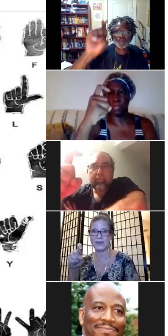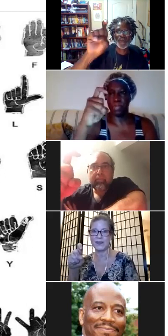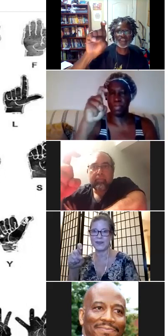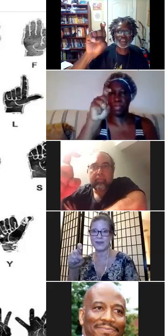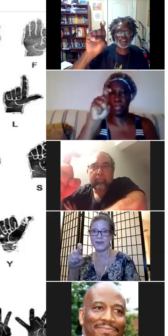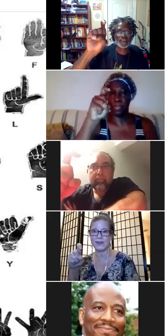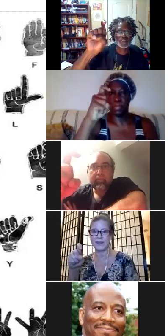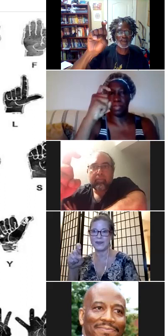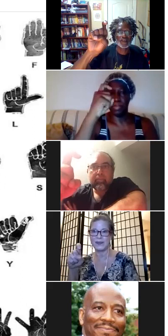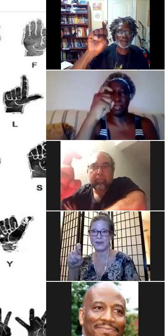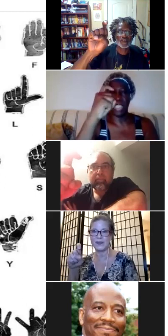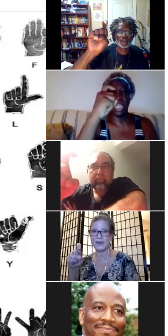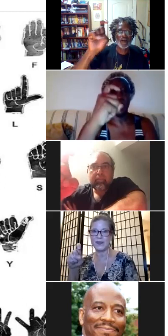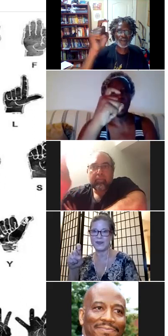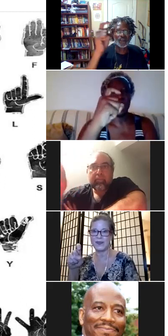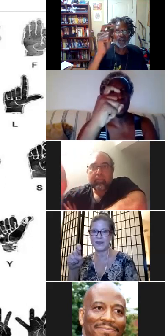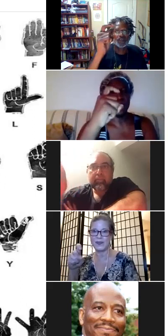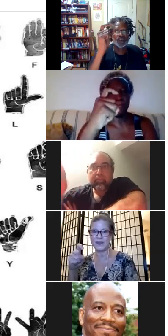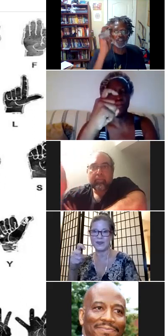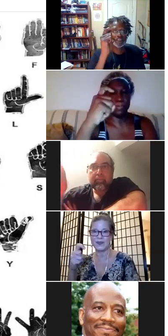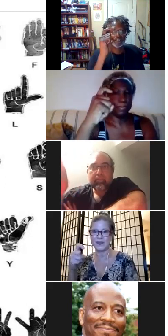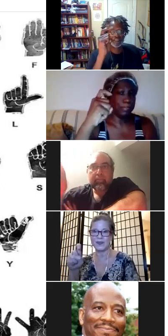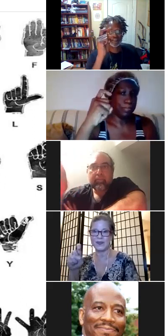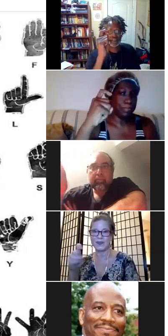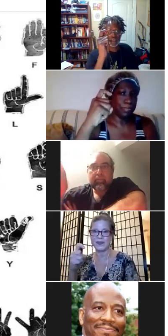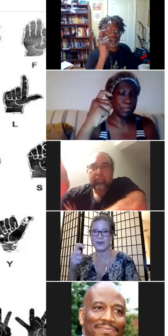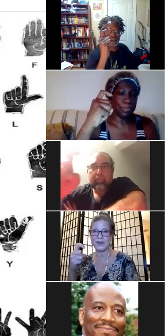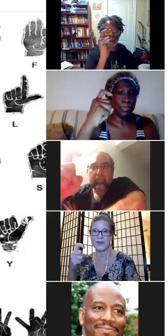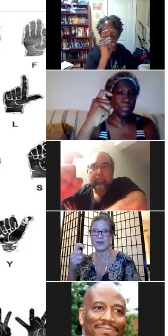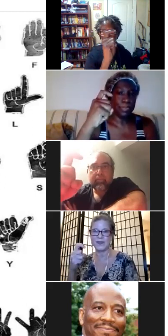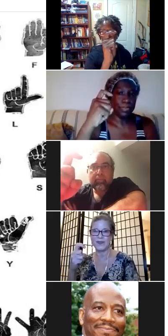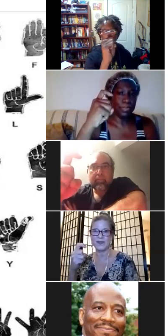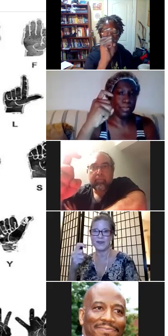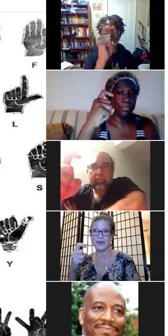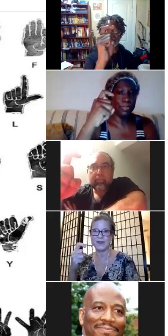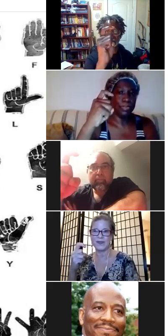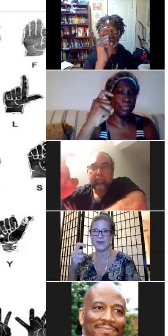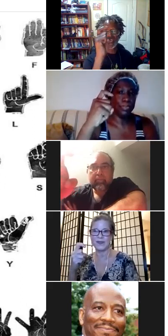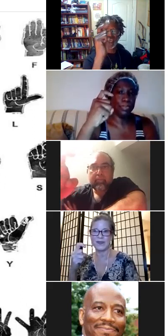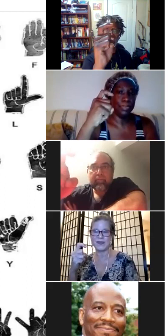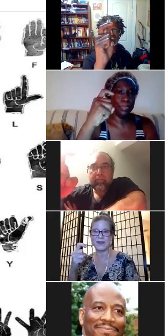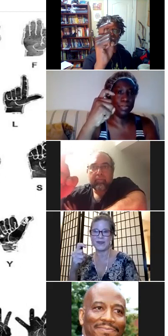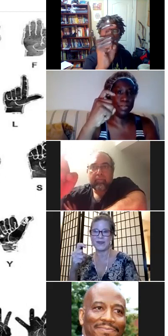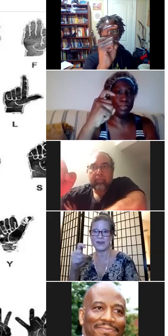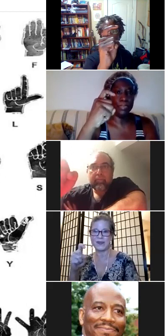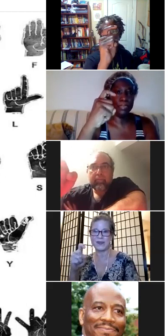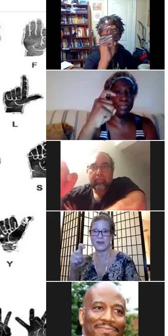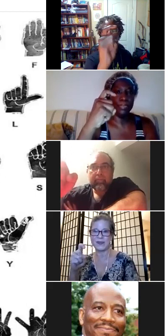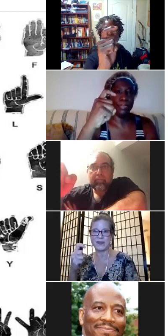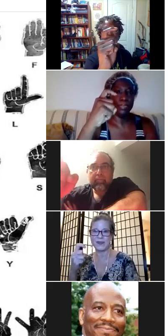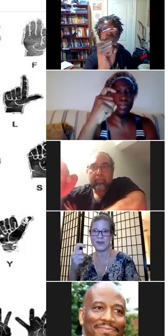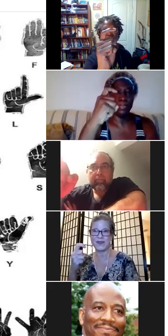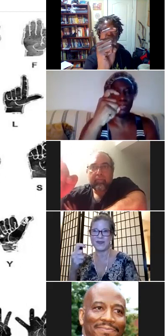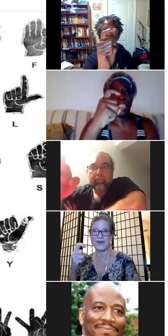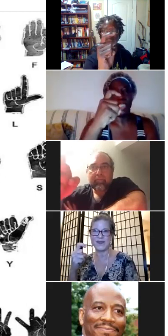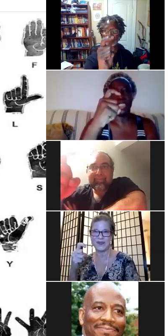And it's facing. Yeah, it's like this. It's like this. X. X marks the